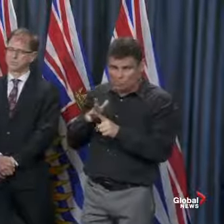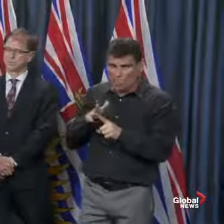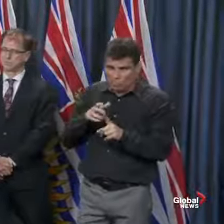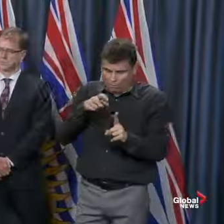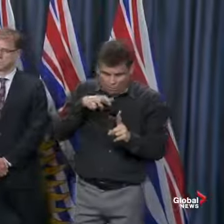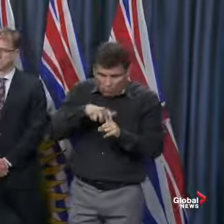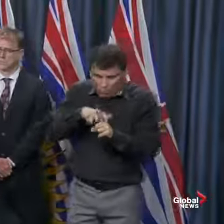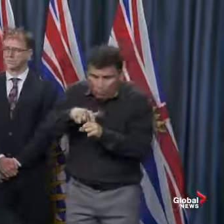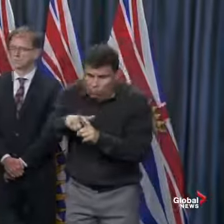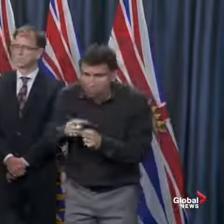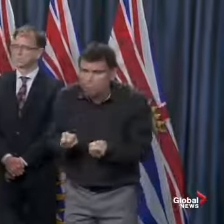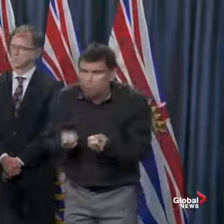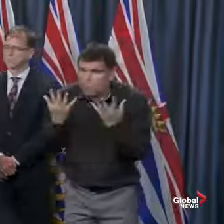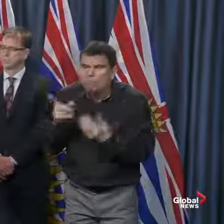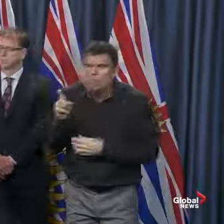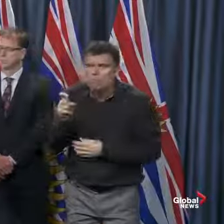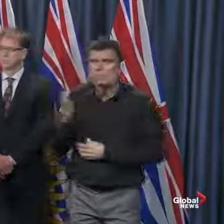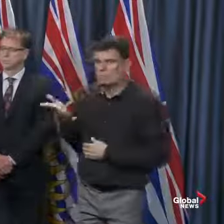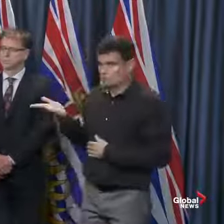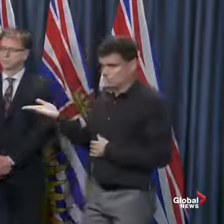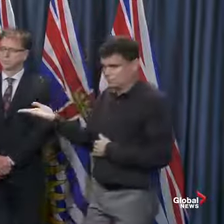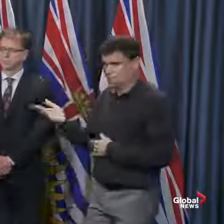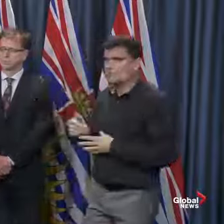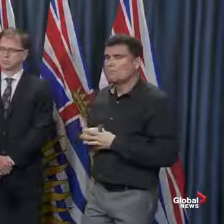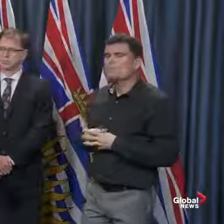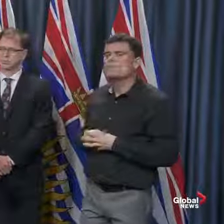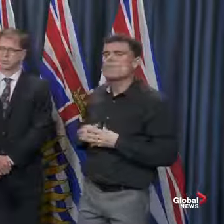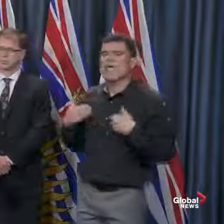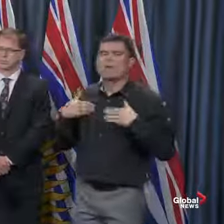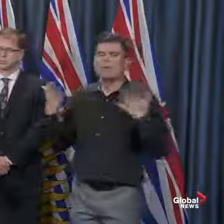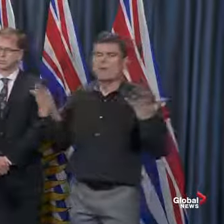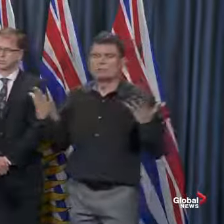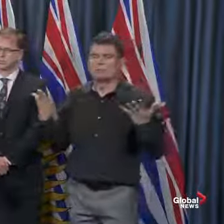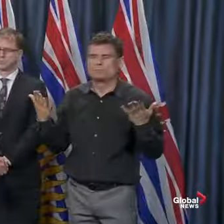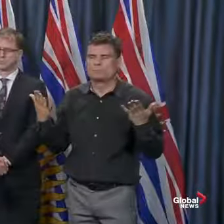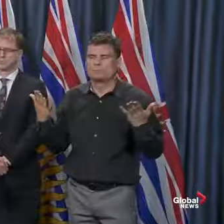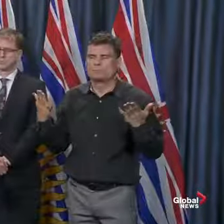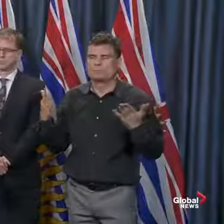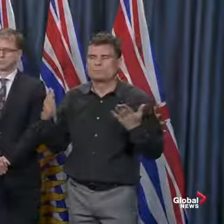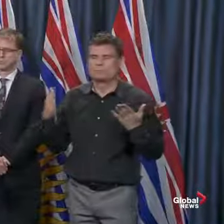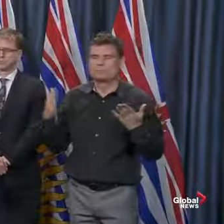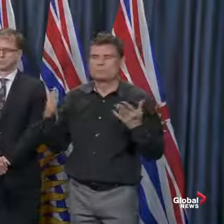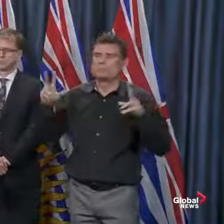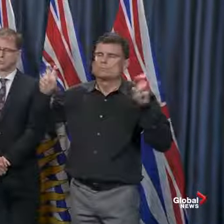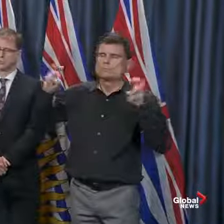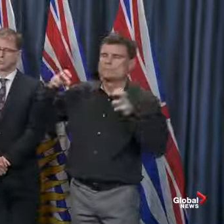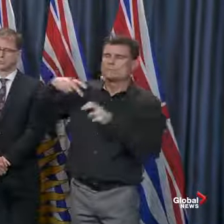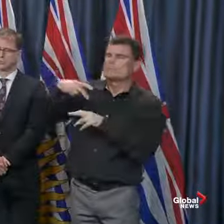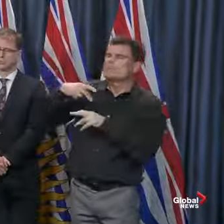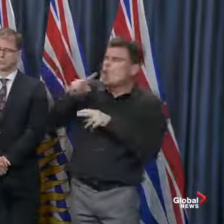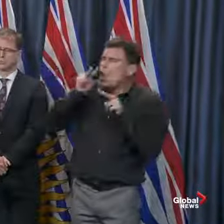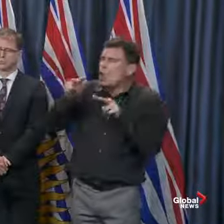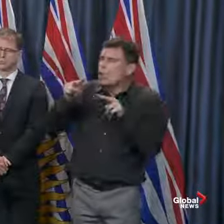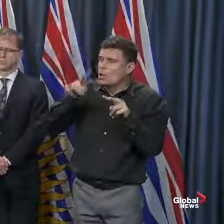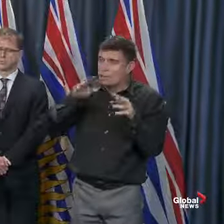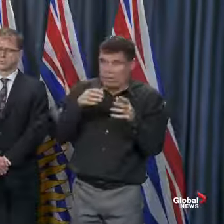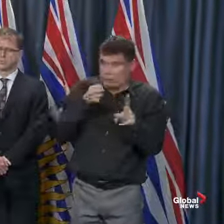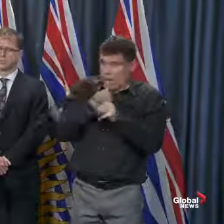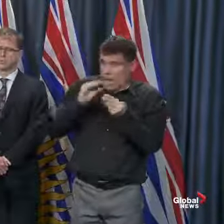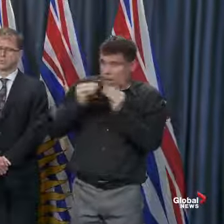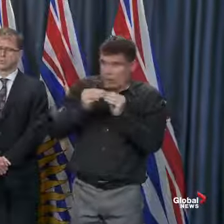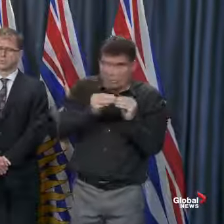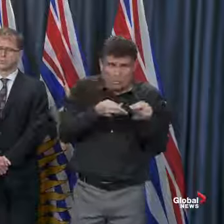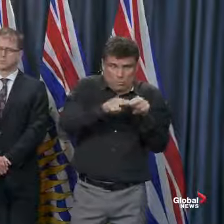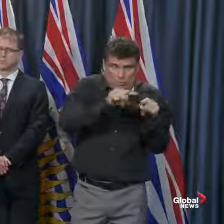we'll start to be putting it out in a more formal way in the coming days now that we're no longer case-by-case